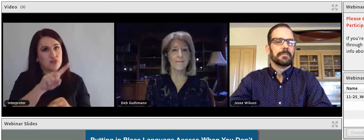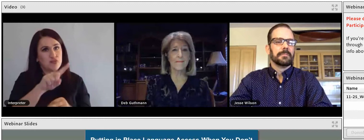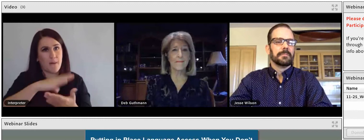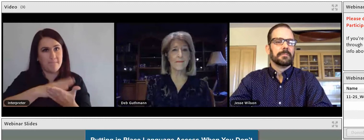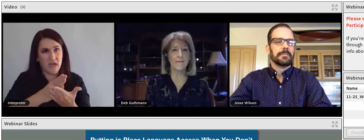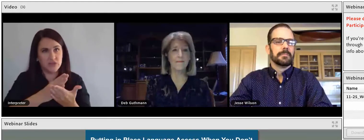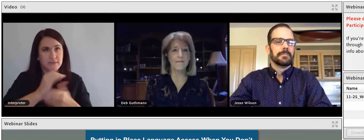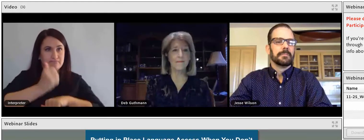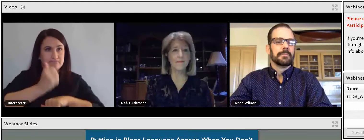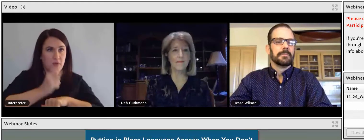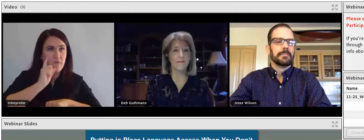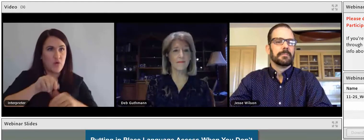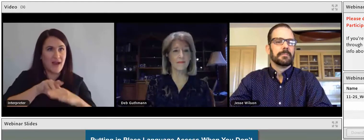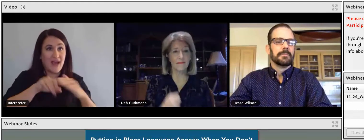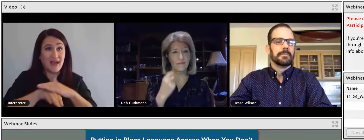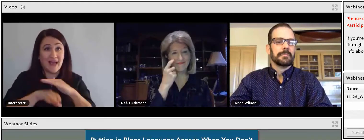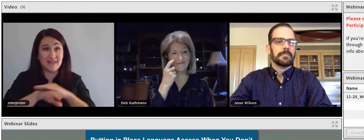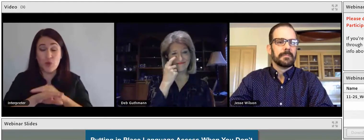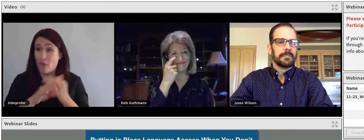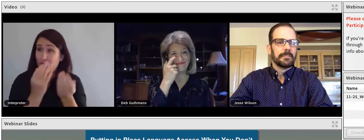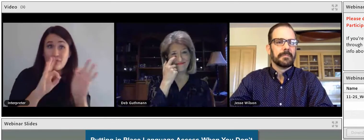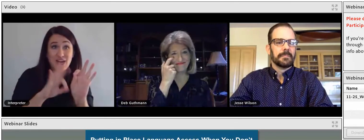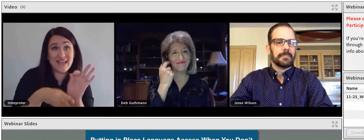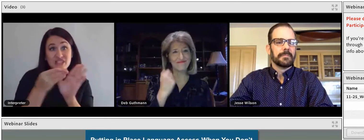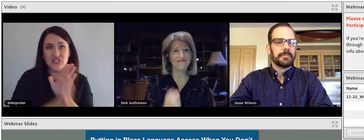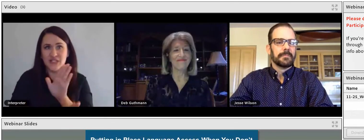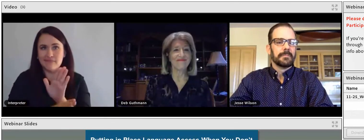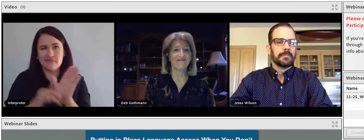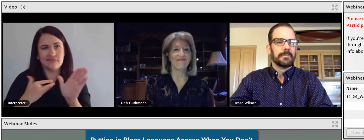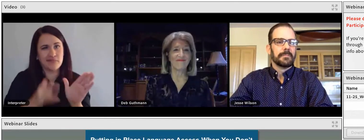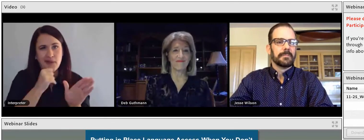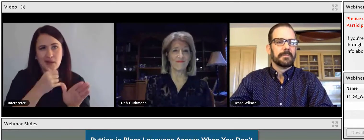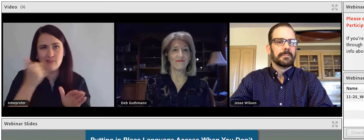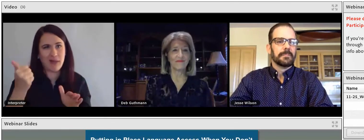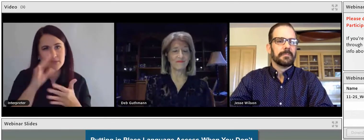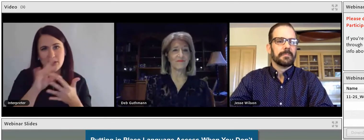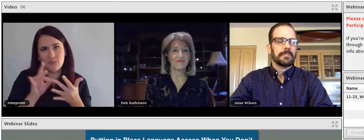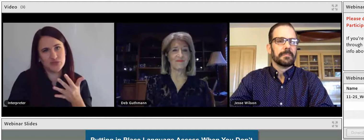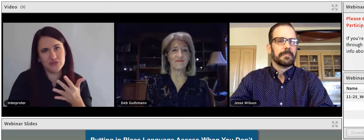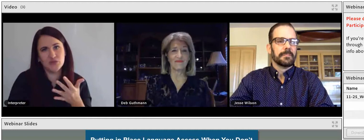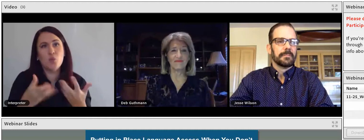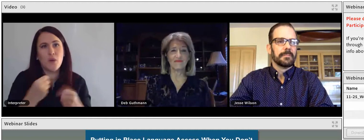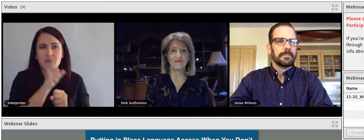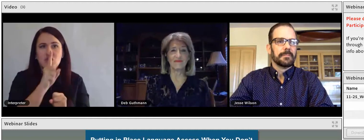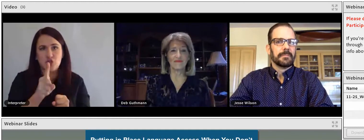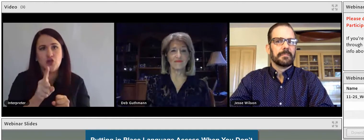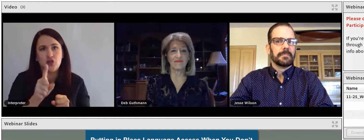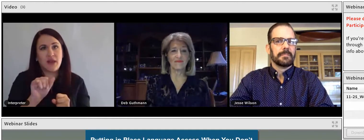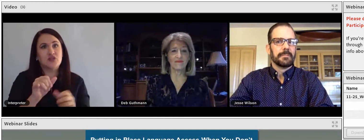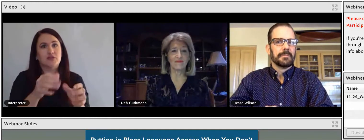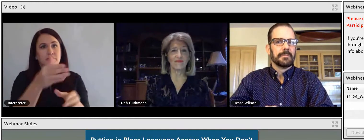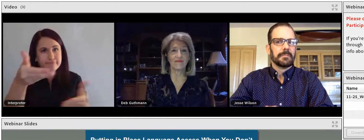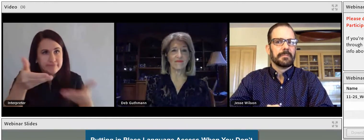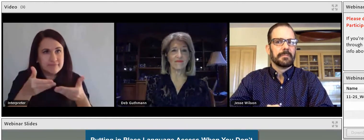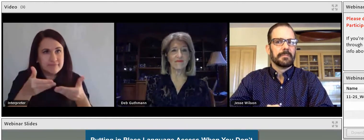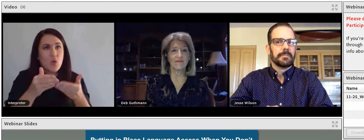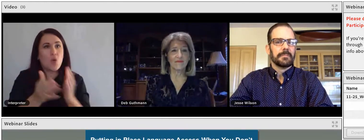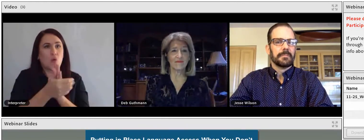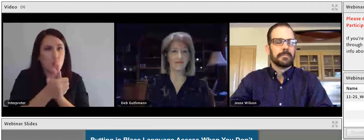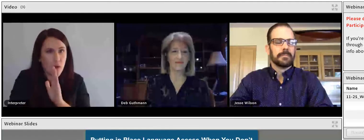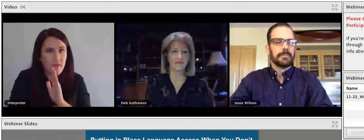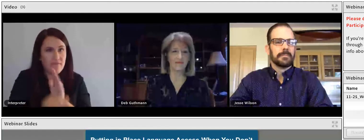the free or cheap route is generally not going to be your best rate. You want to make sure that you're getting qualified interpreters,